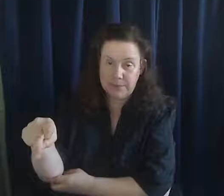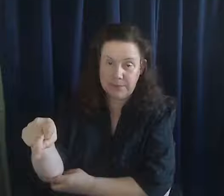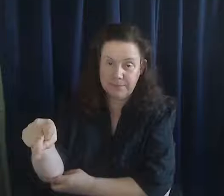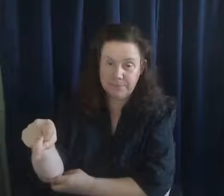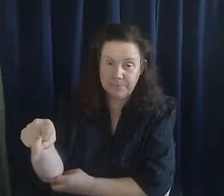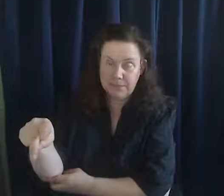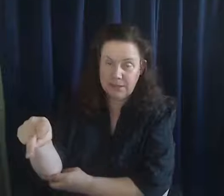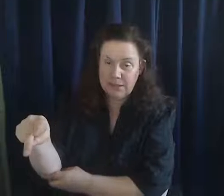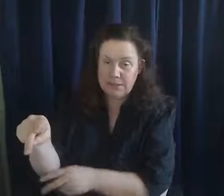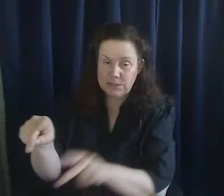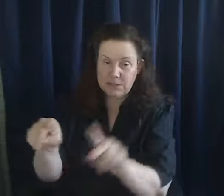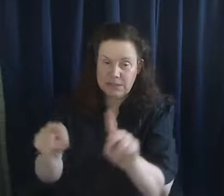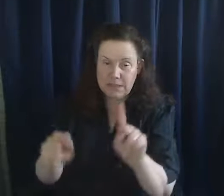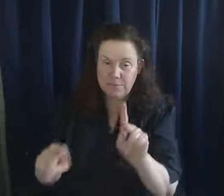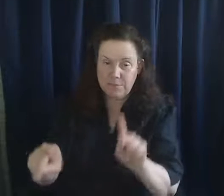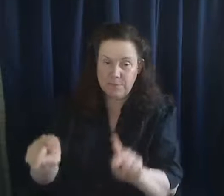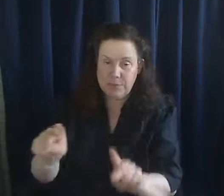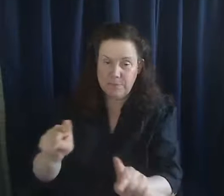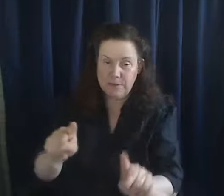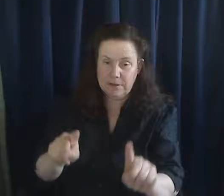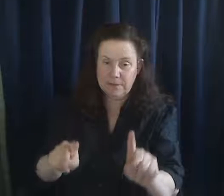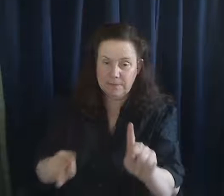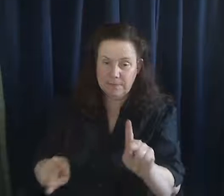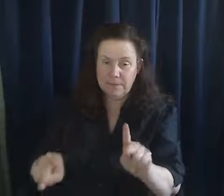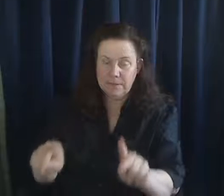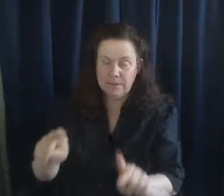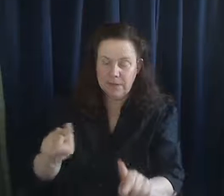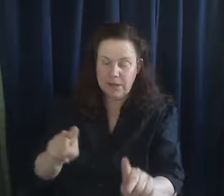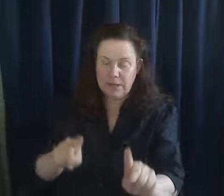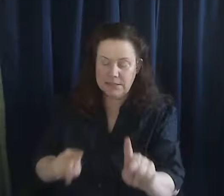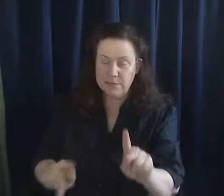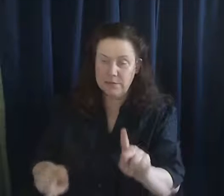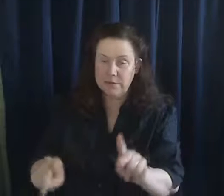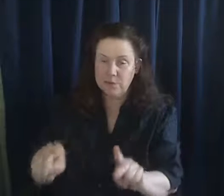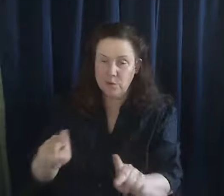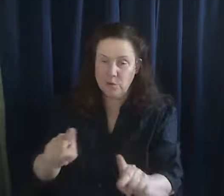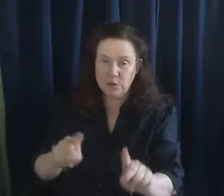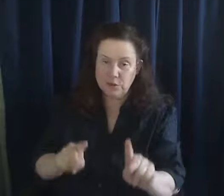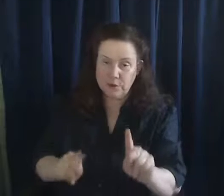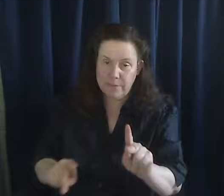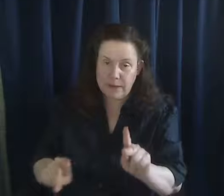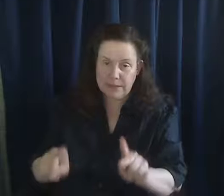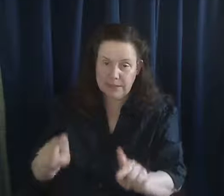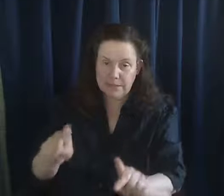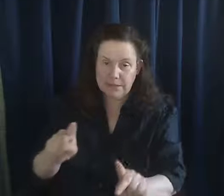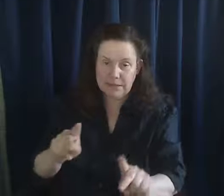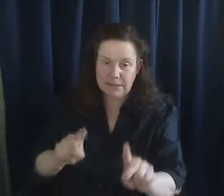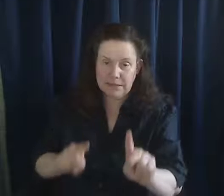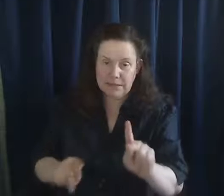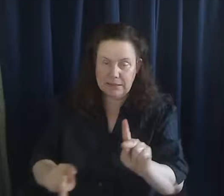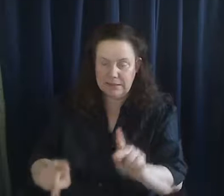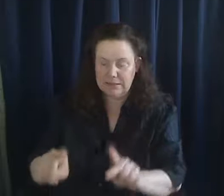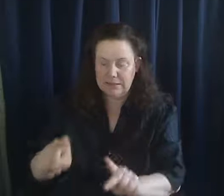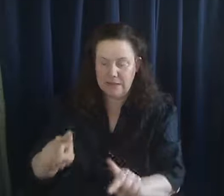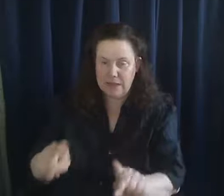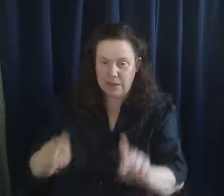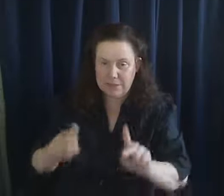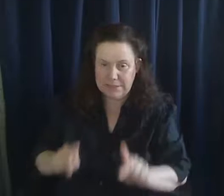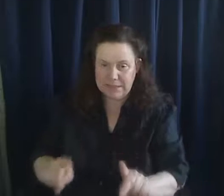P. So the sign for people, your hands are moving toward your body, but they are not